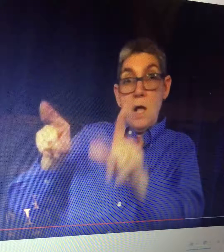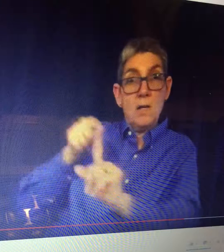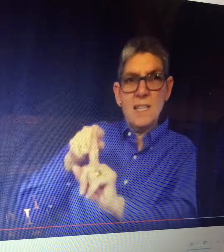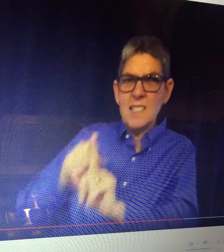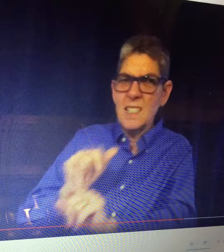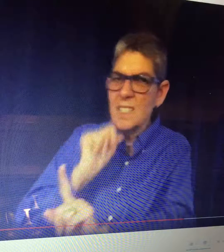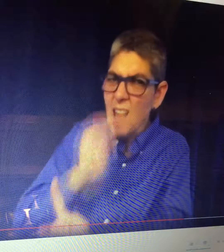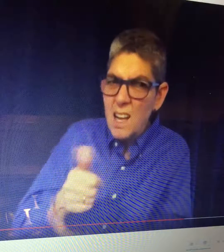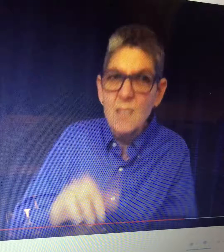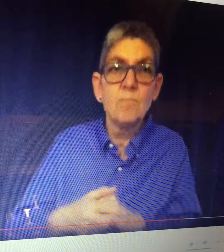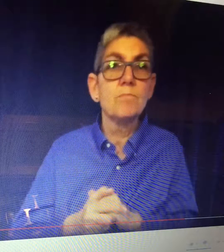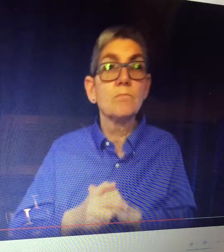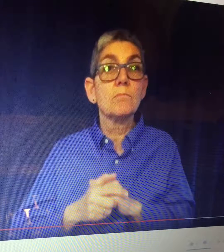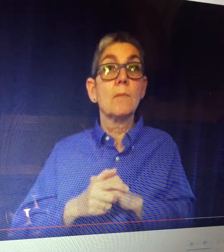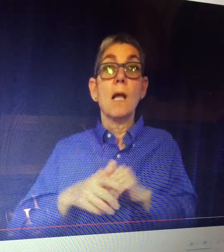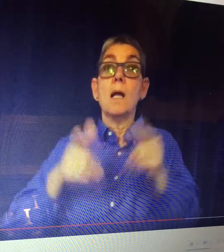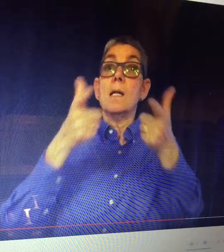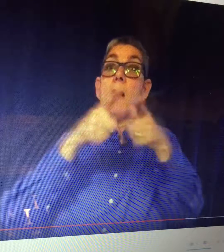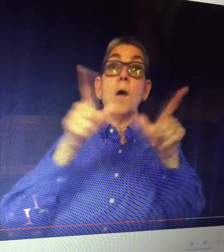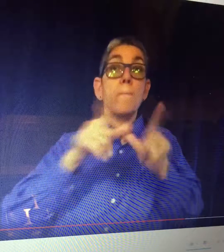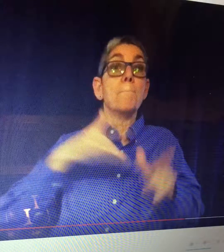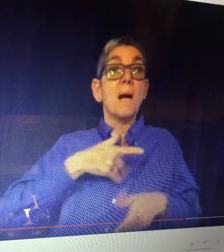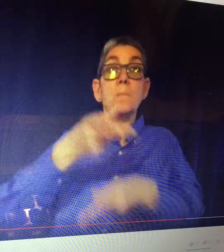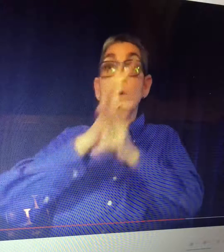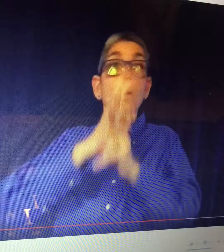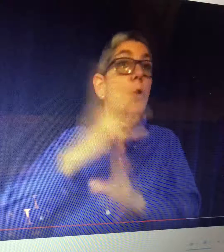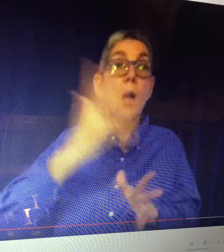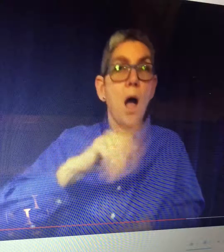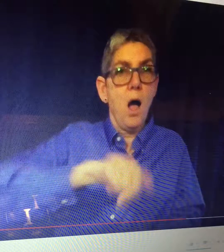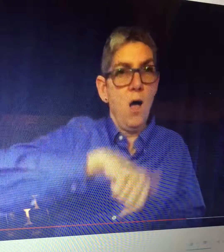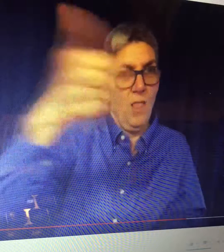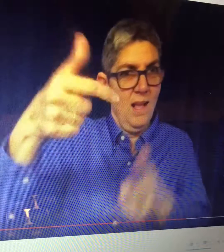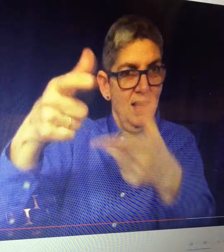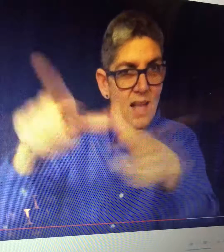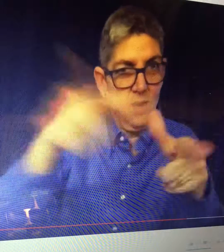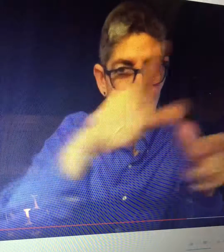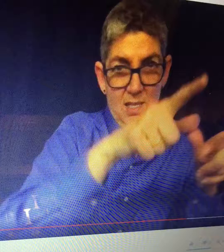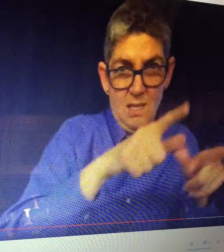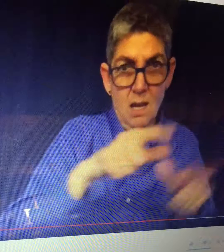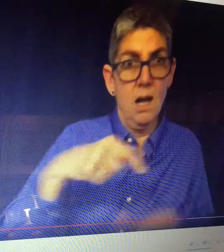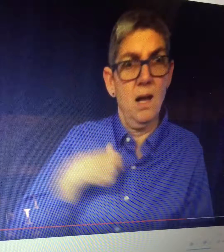though. International gesturing is not quite a language itself.